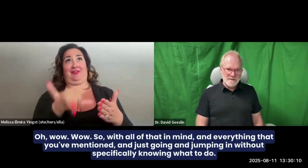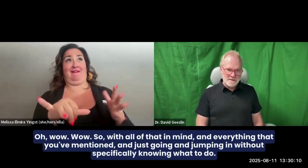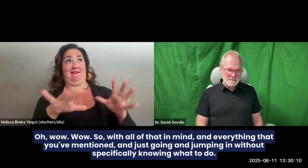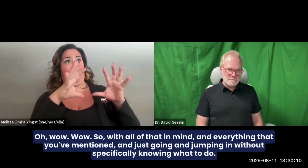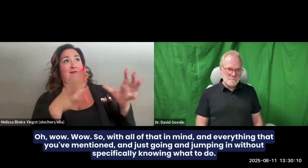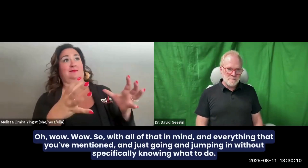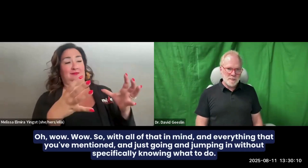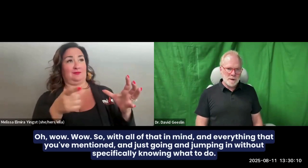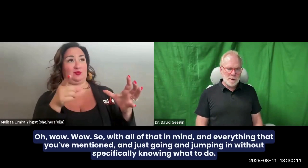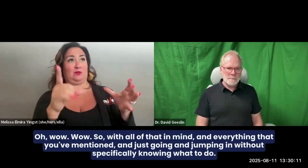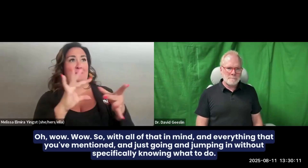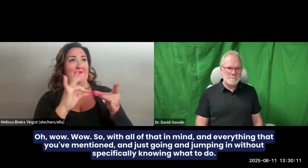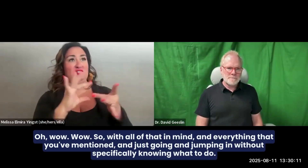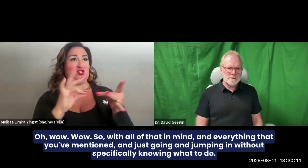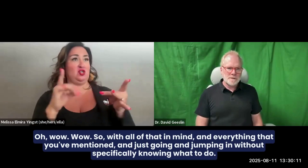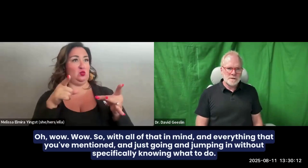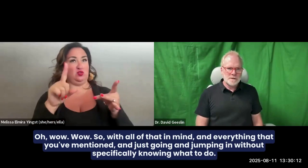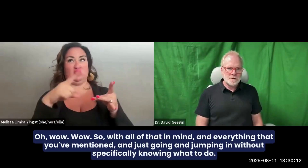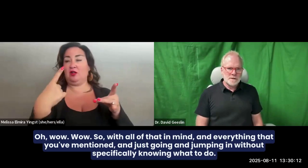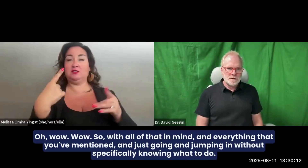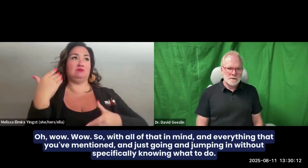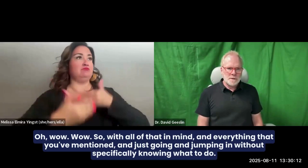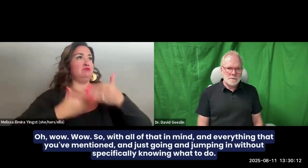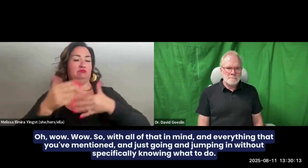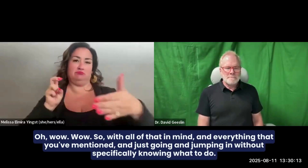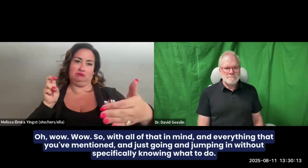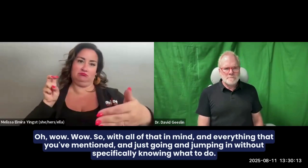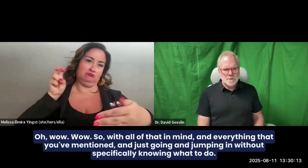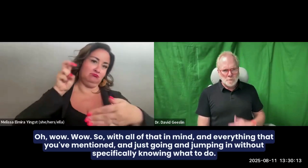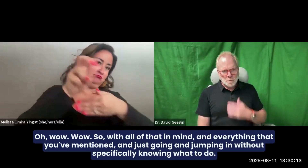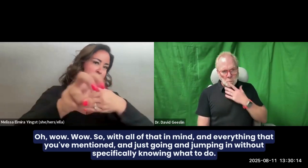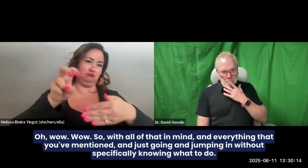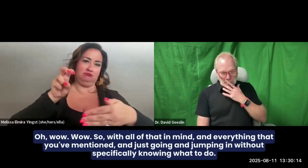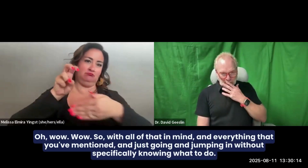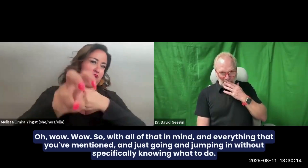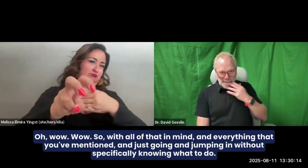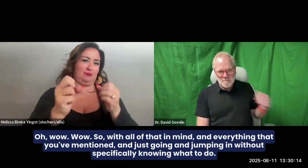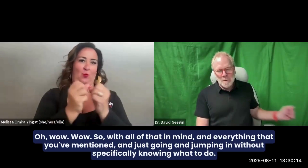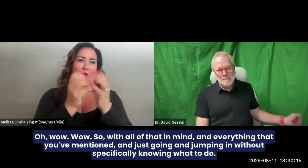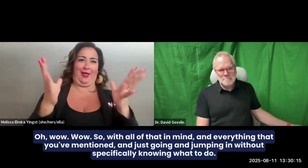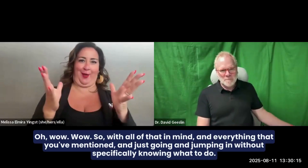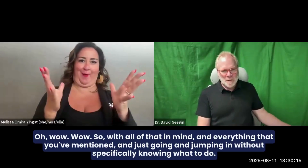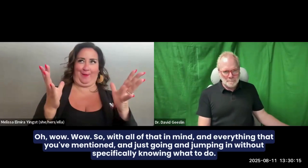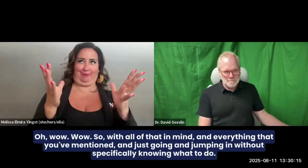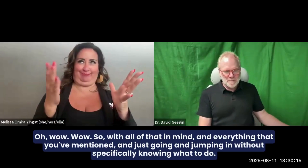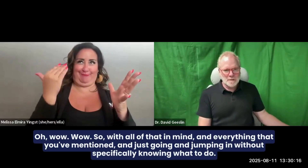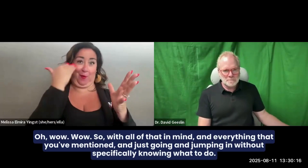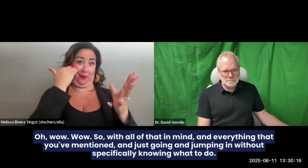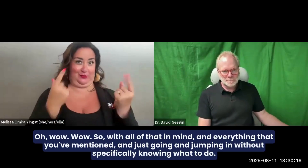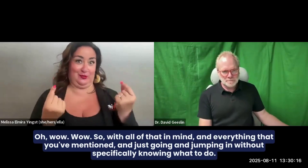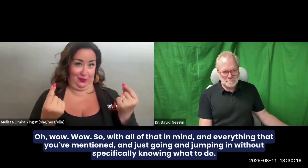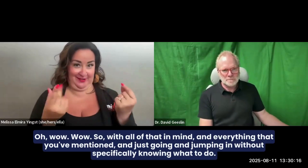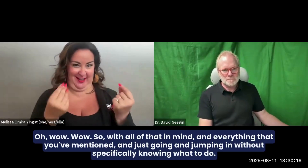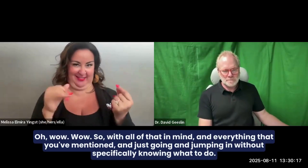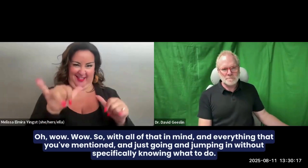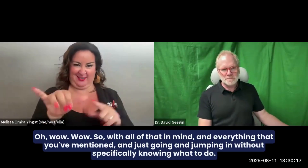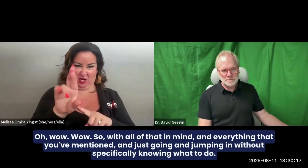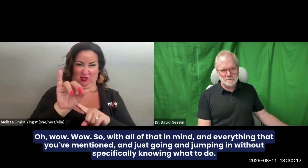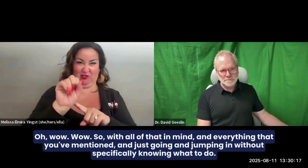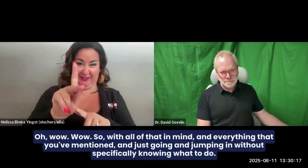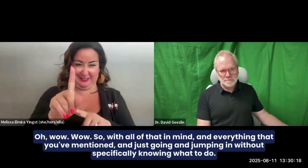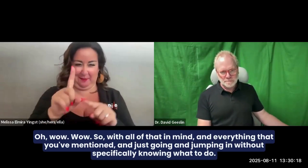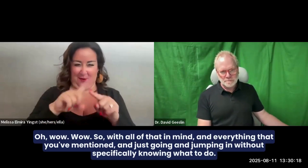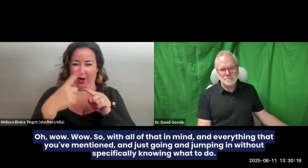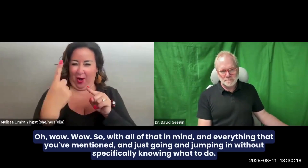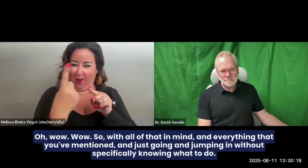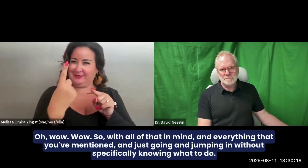Wow. So, with all of that in mind and everything that you've mentioned and just going and jumping